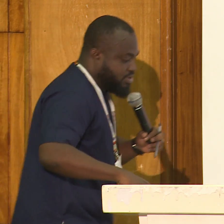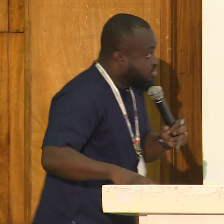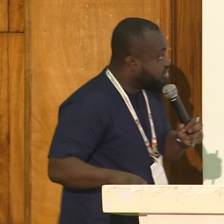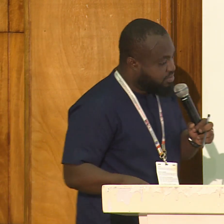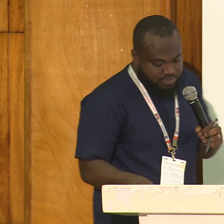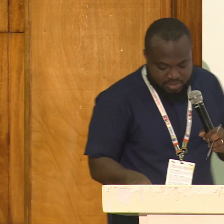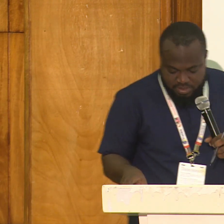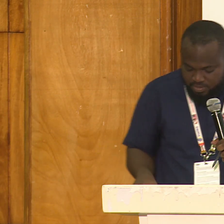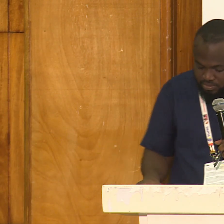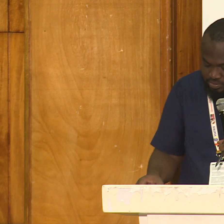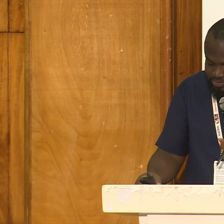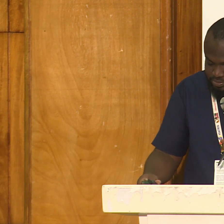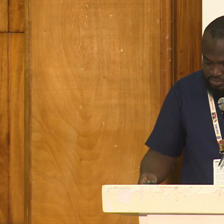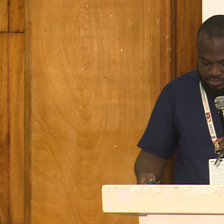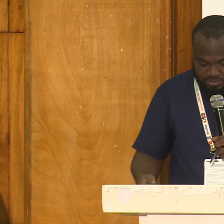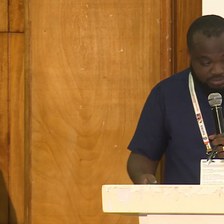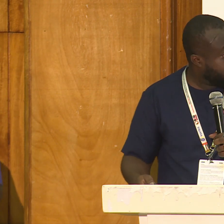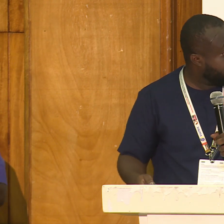Sorry. Okay.